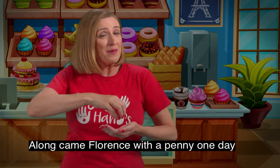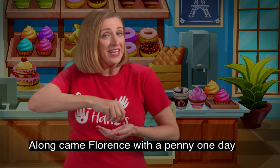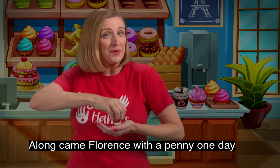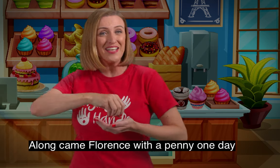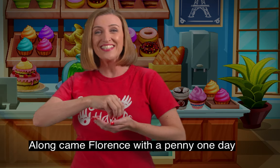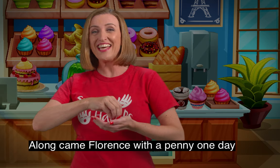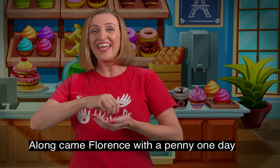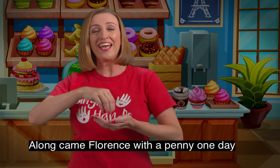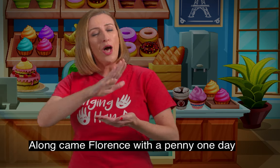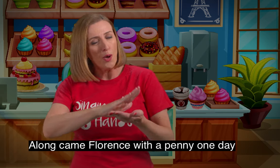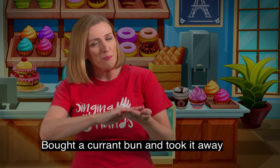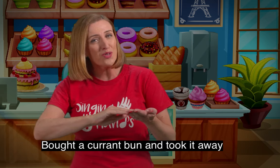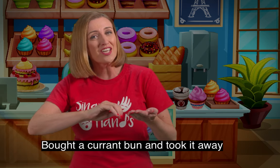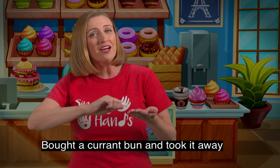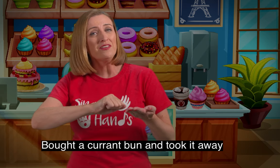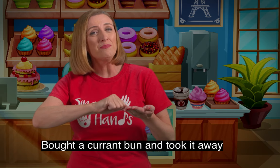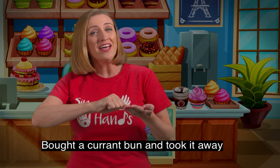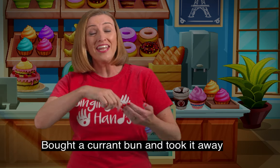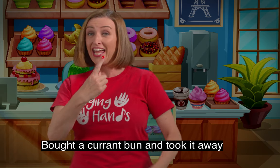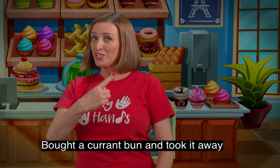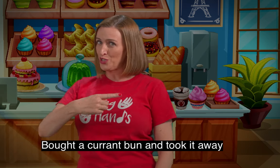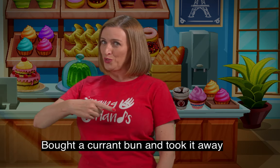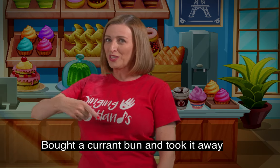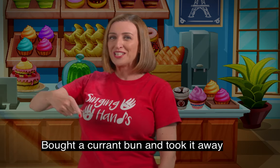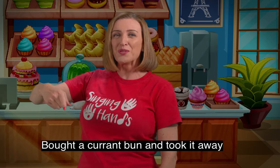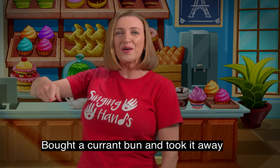penny one day, bought a currant bun and took it away.